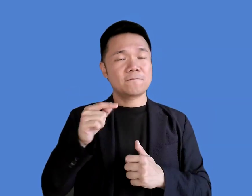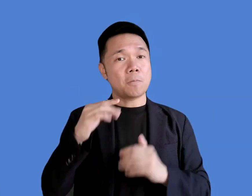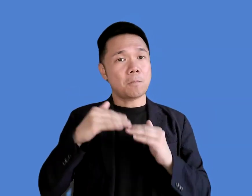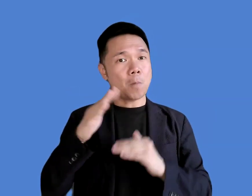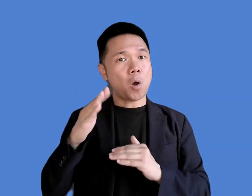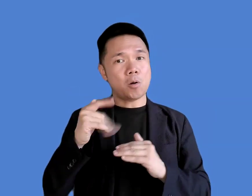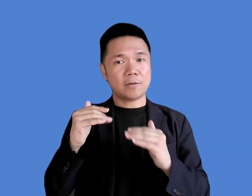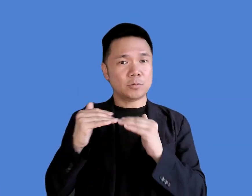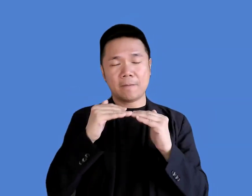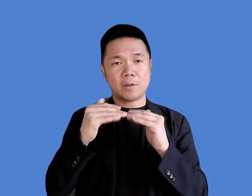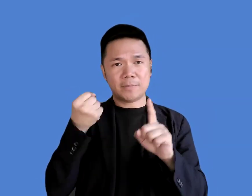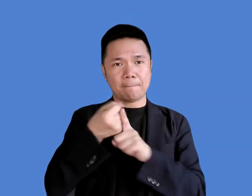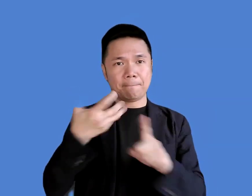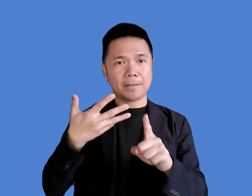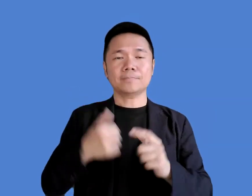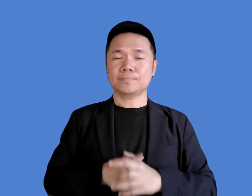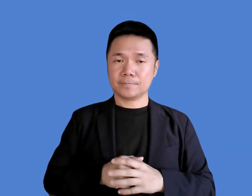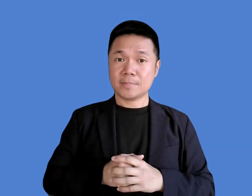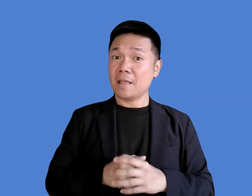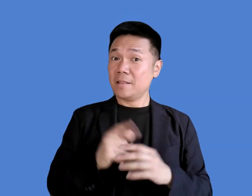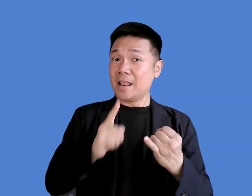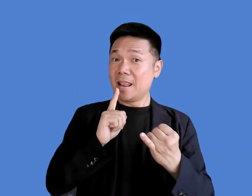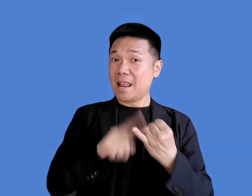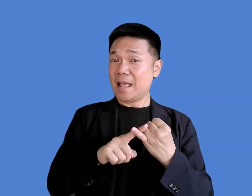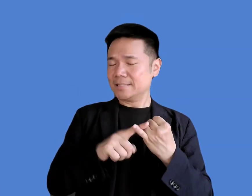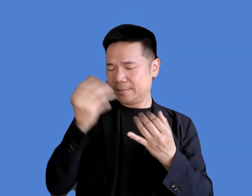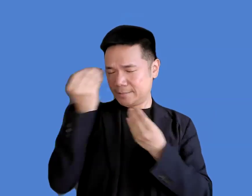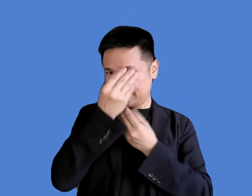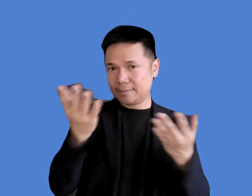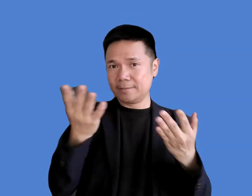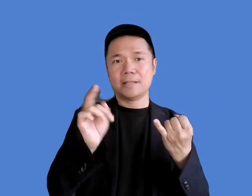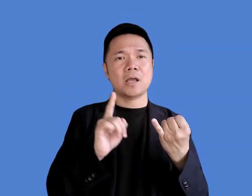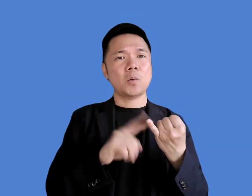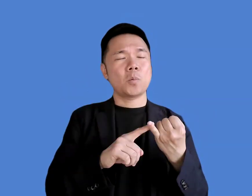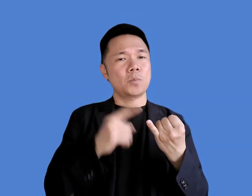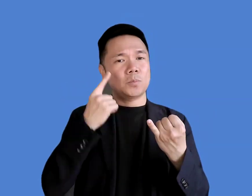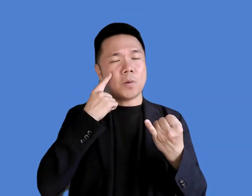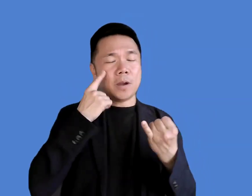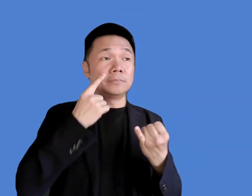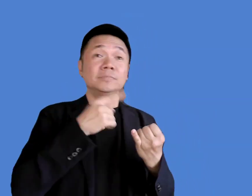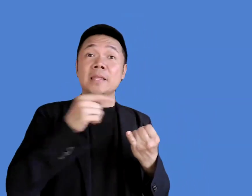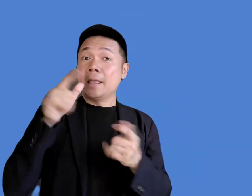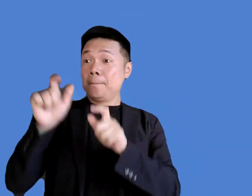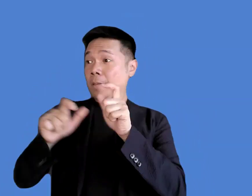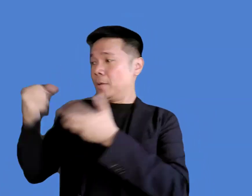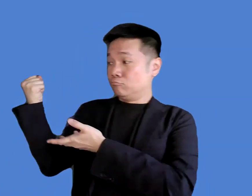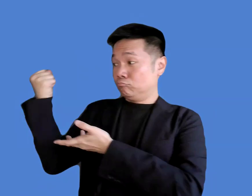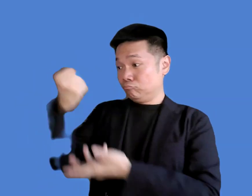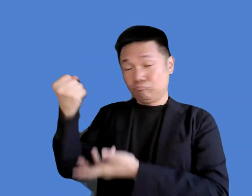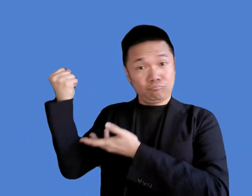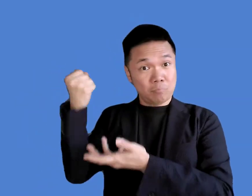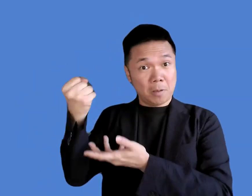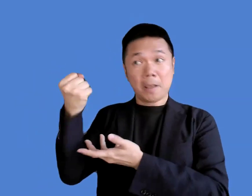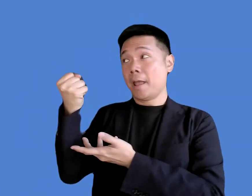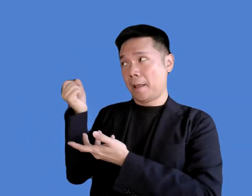needed. Maybe a last remark I want to say is that we see a lot of traction also on the investor side, which I think is very,